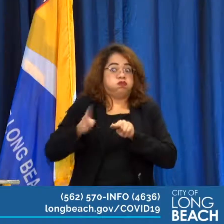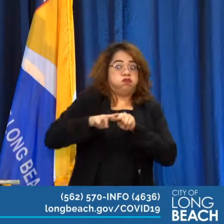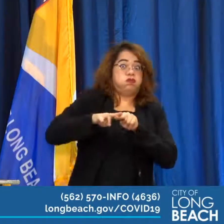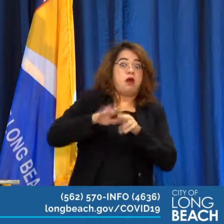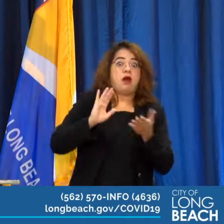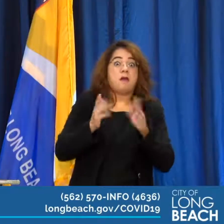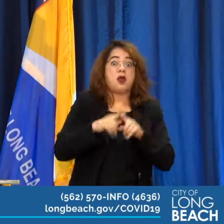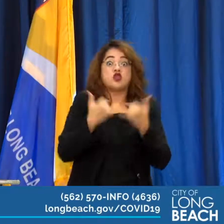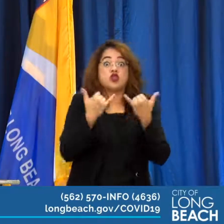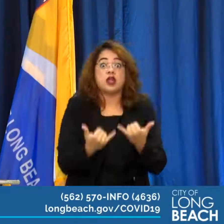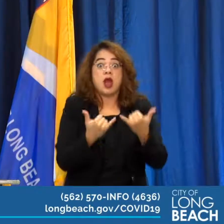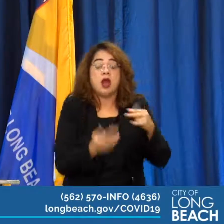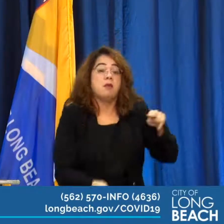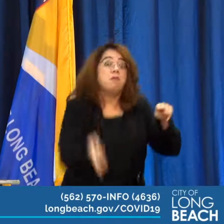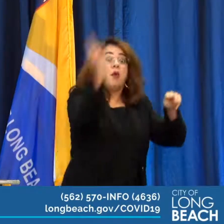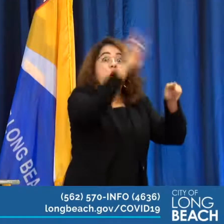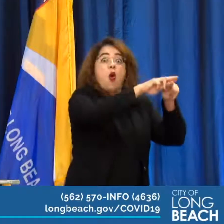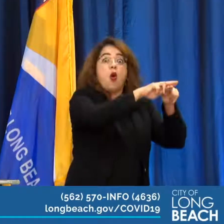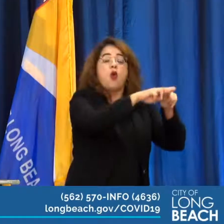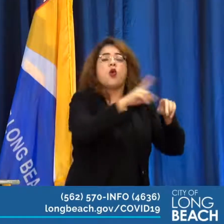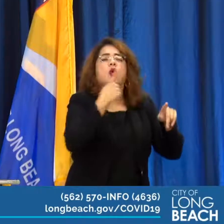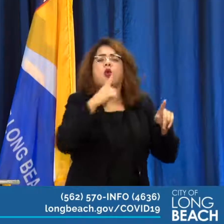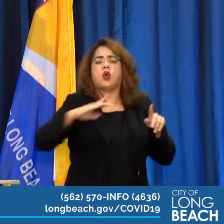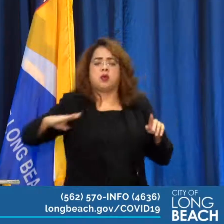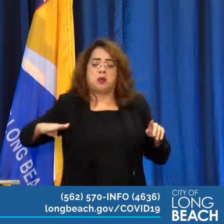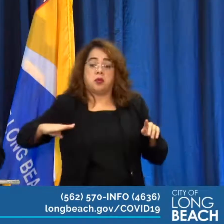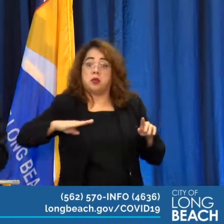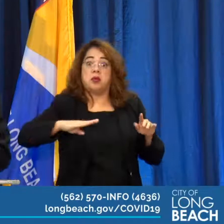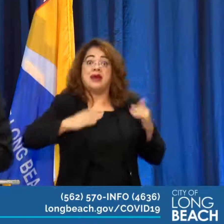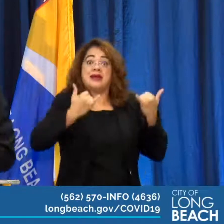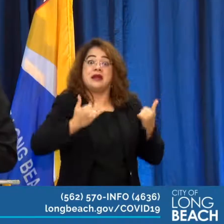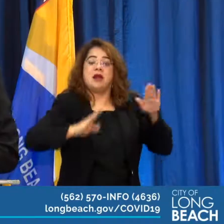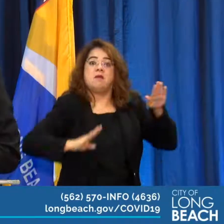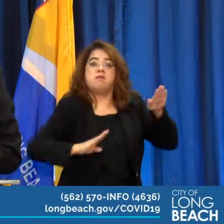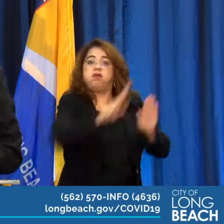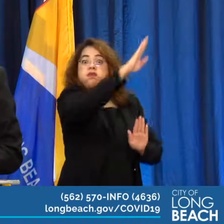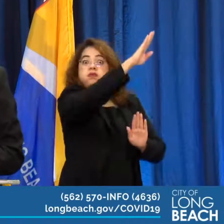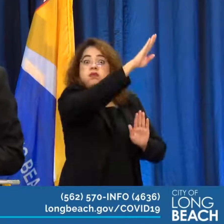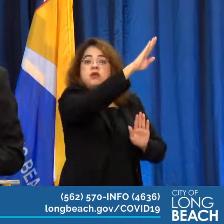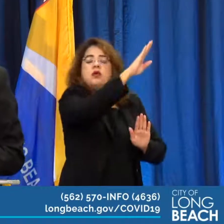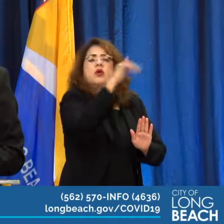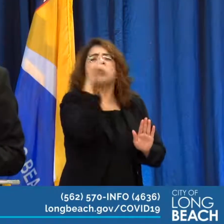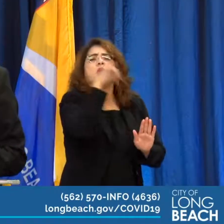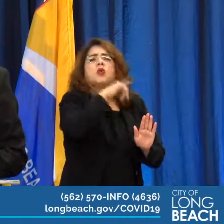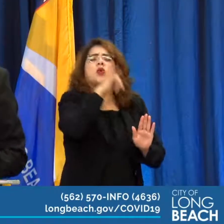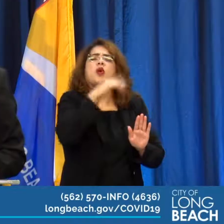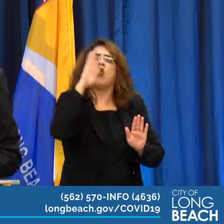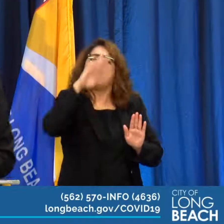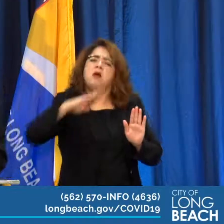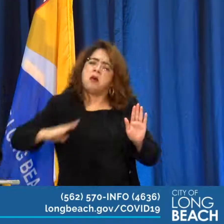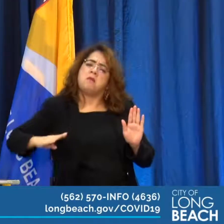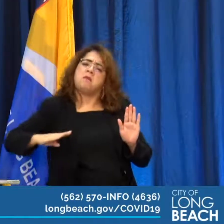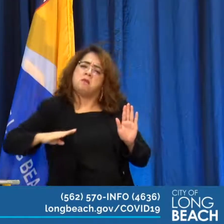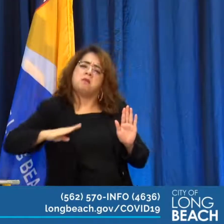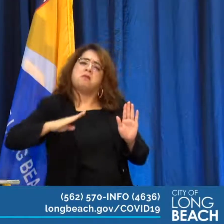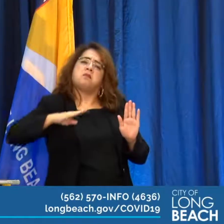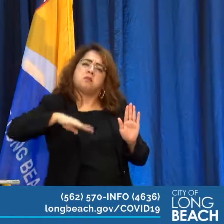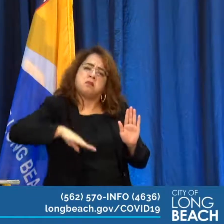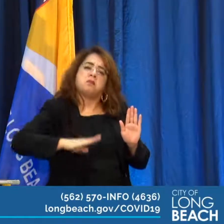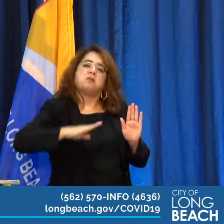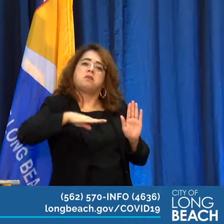happening today, the steep and the quickness of the